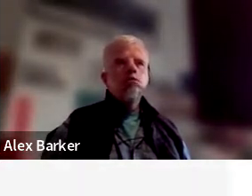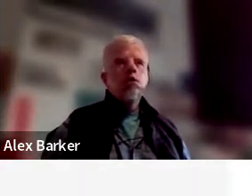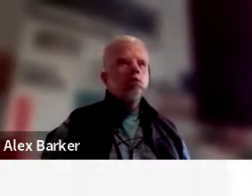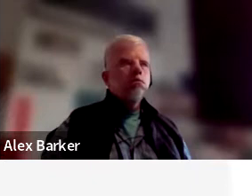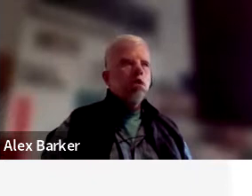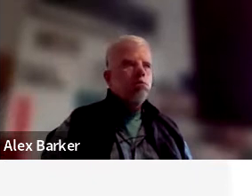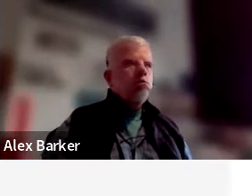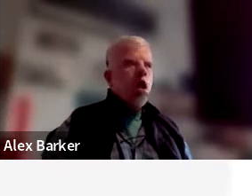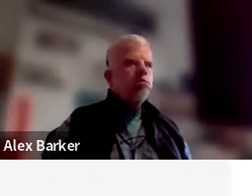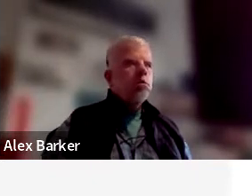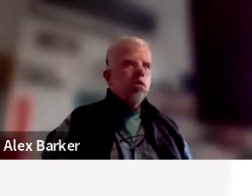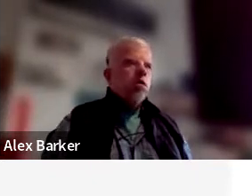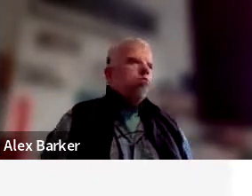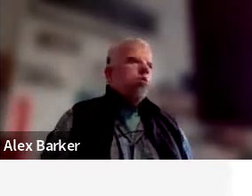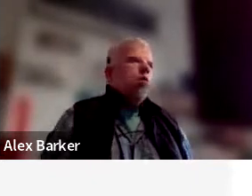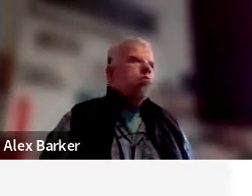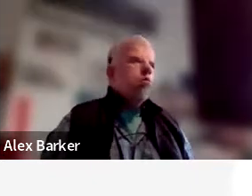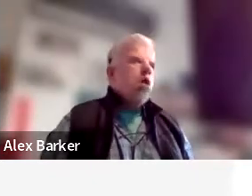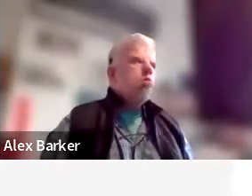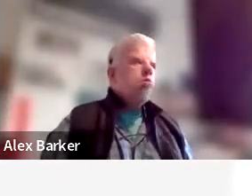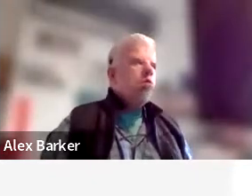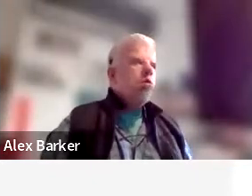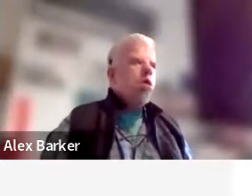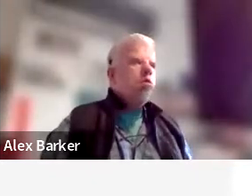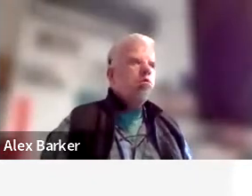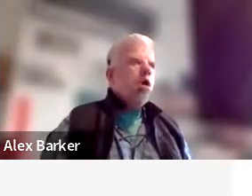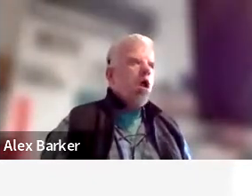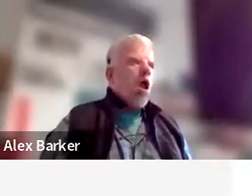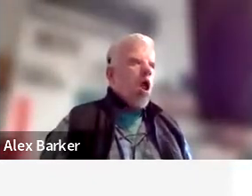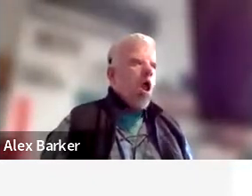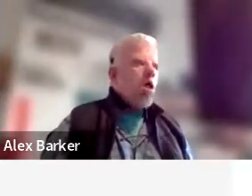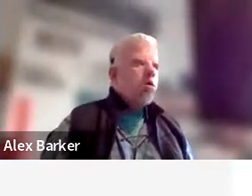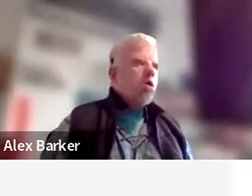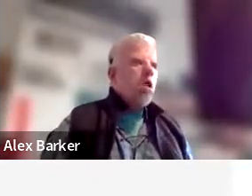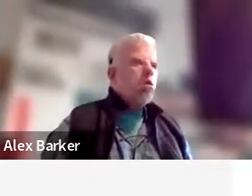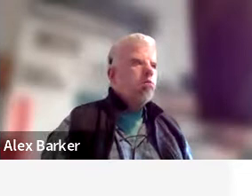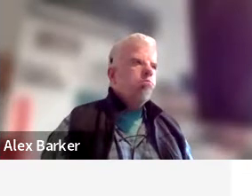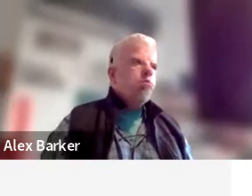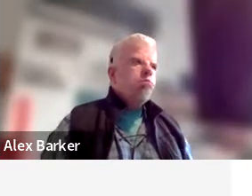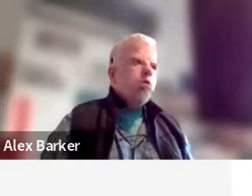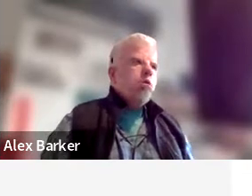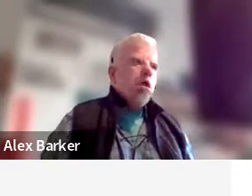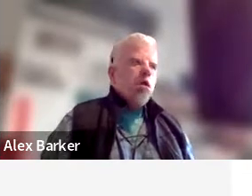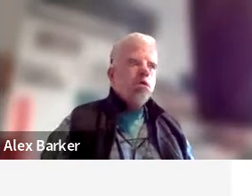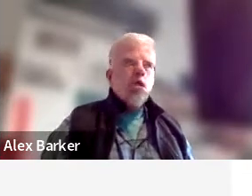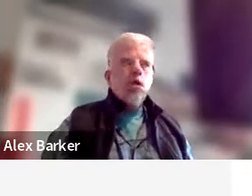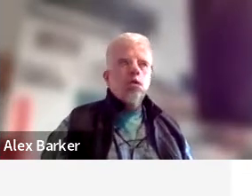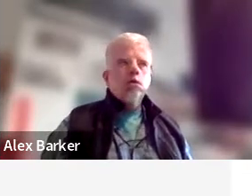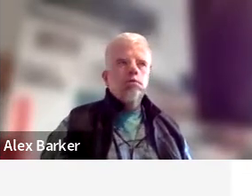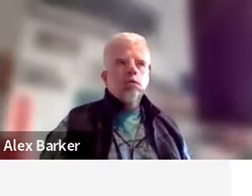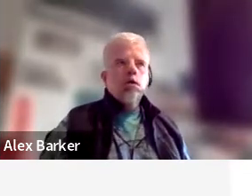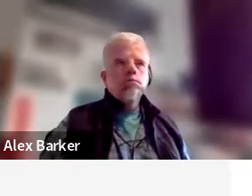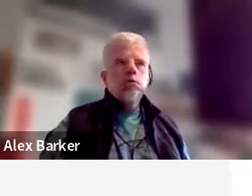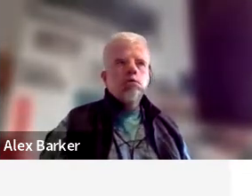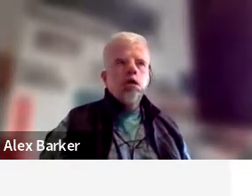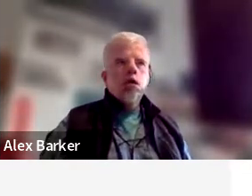if you have it, say for example, if you have it in your head that you may be dyslexic,